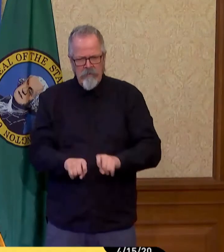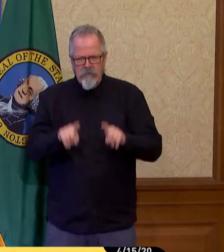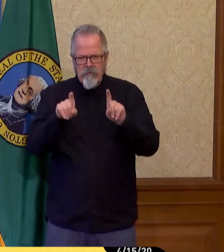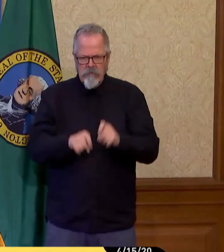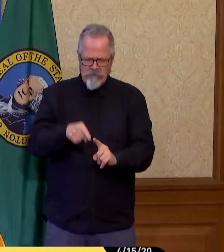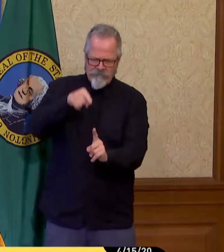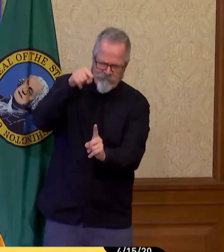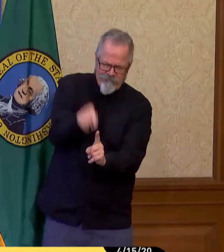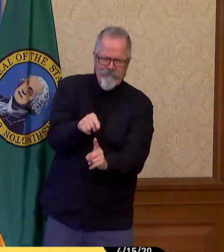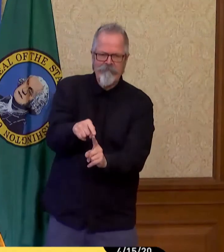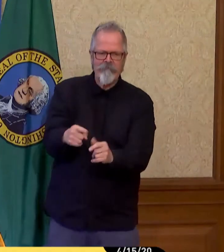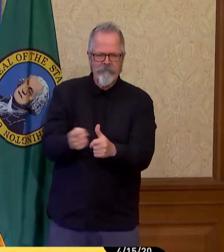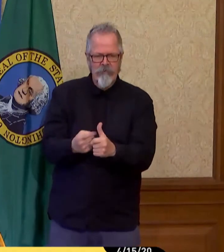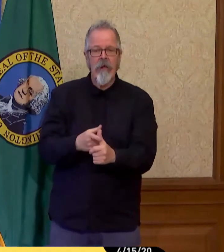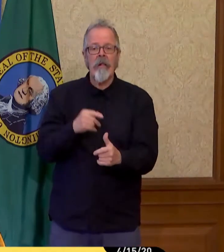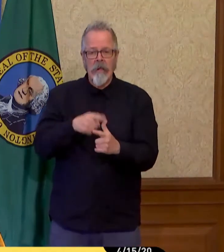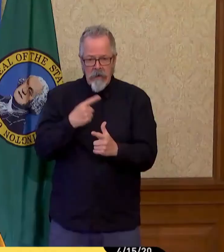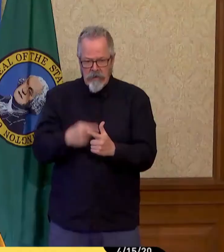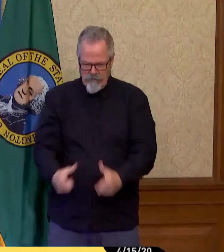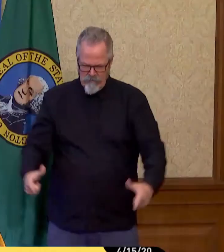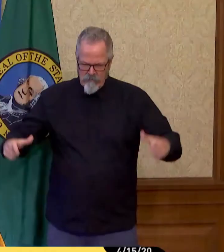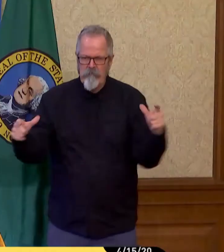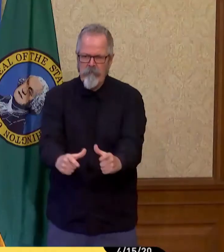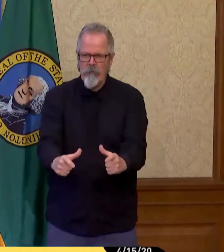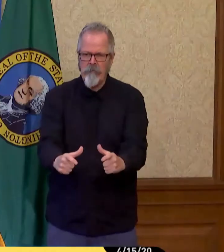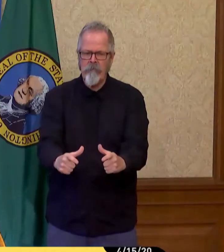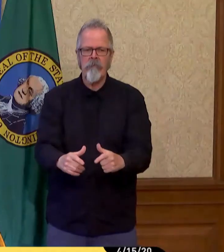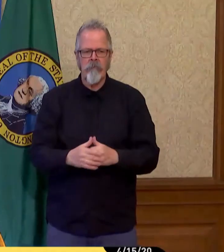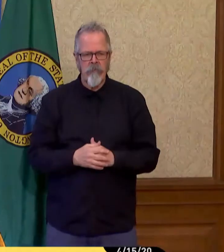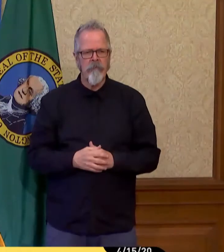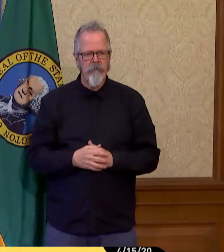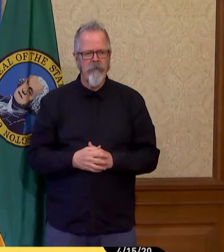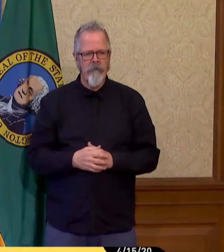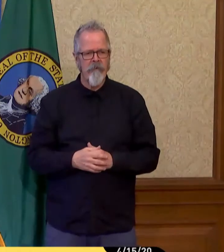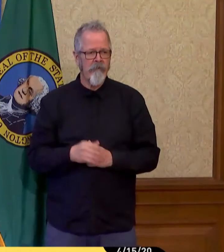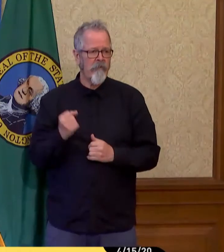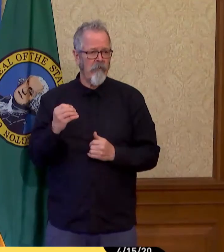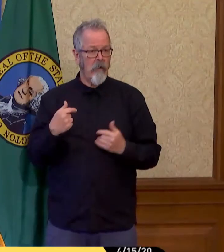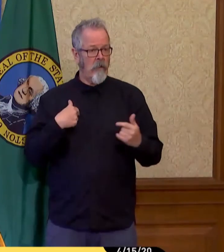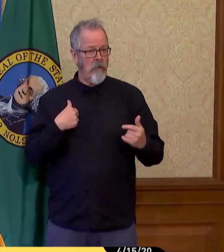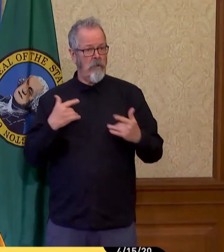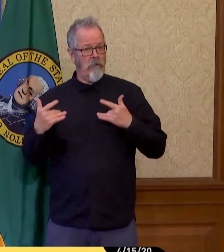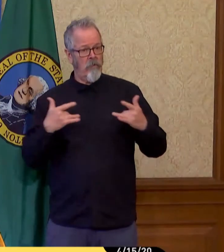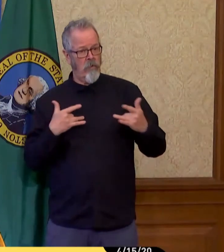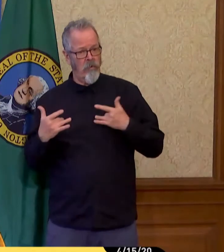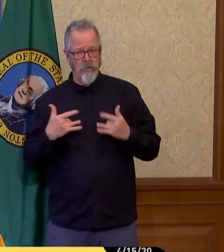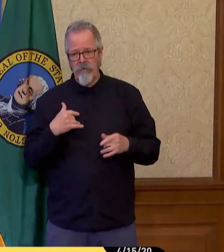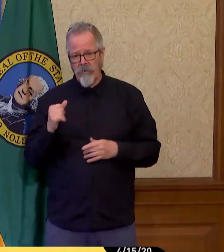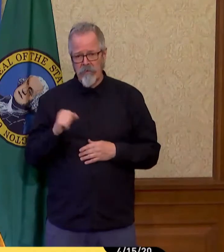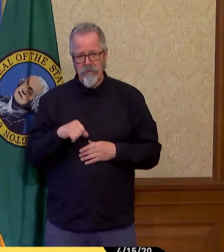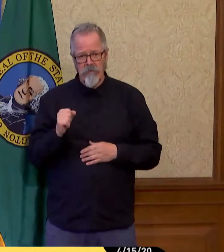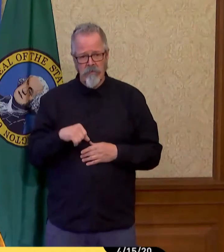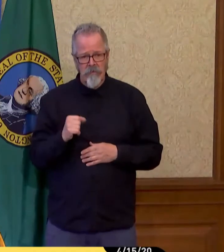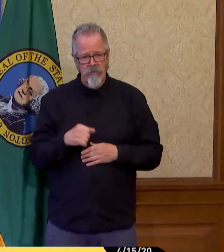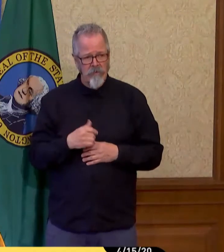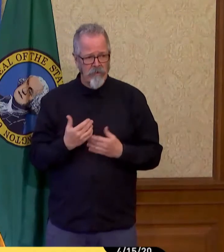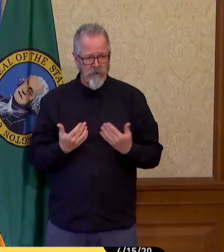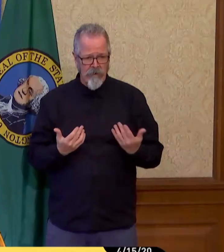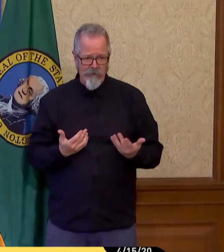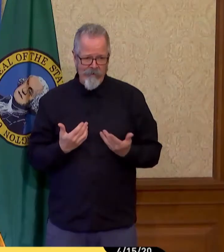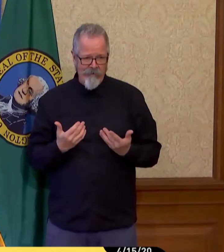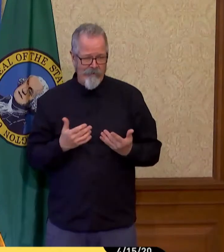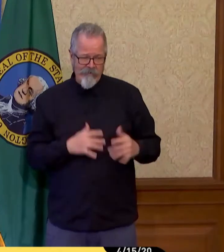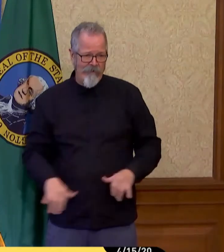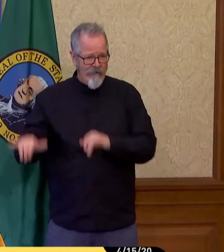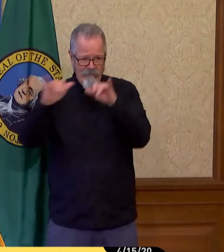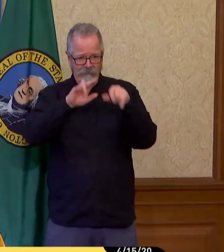what I'm saying is, yes, it's a worry, but not any greater worry than a source of virus from any other place. I do